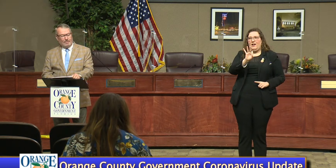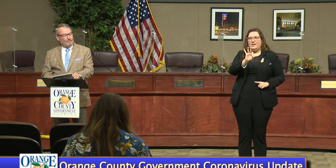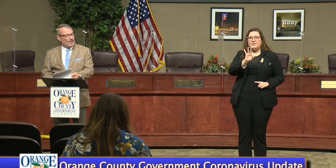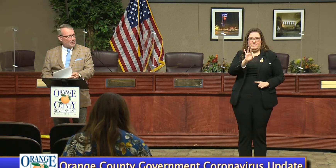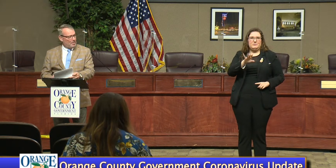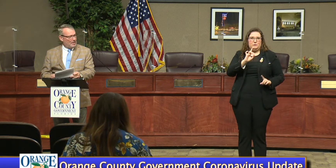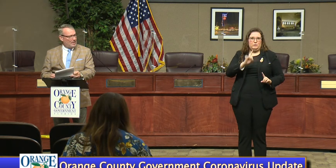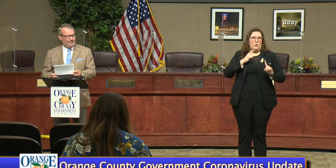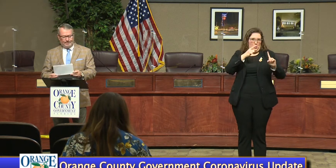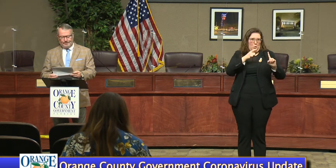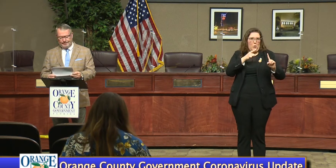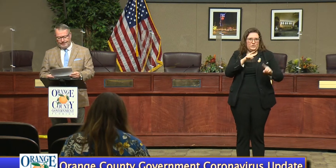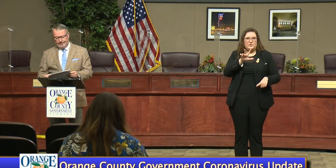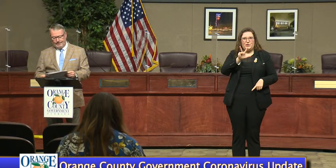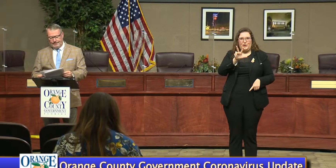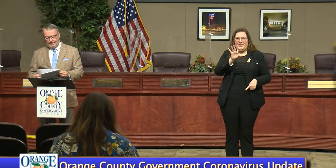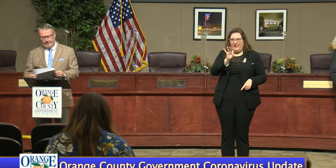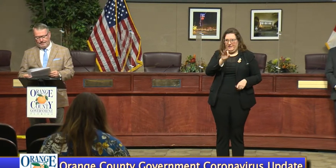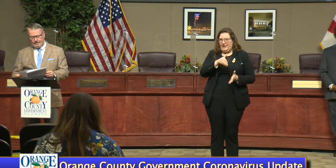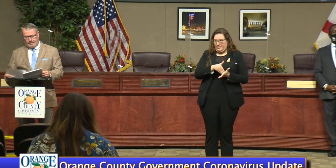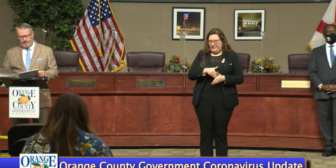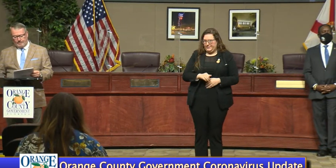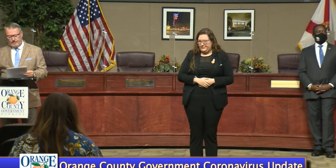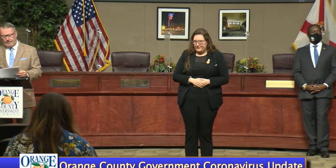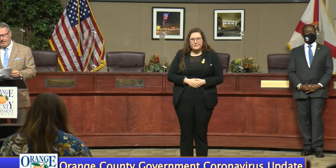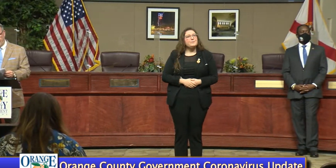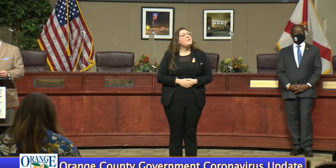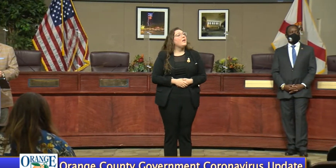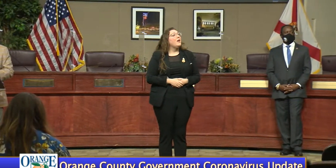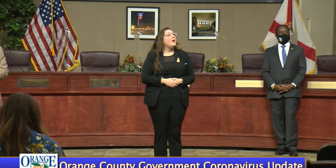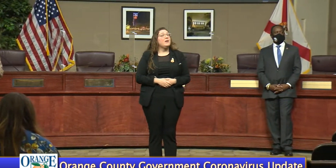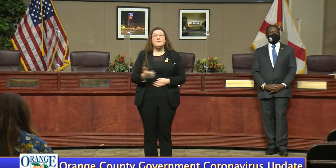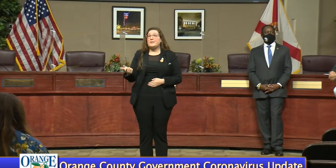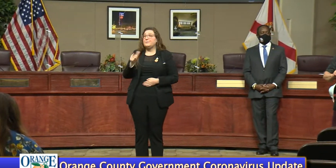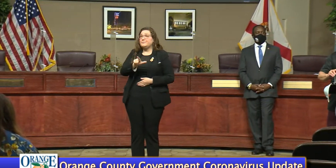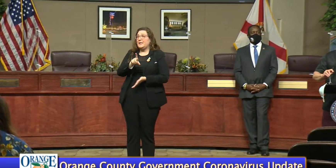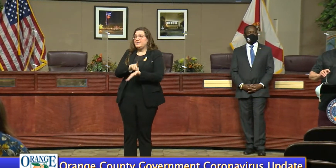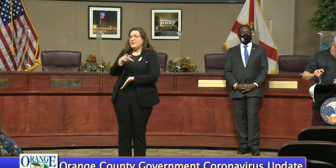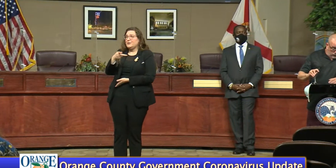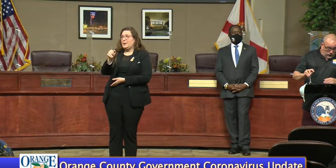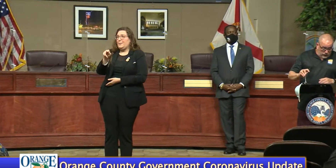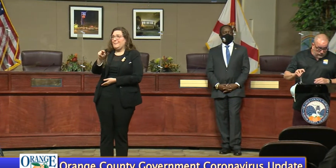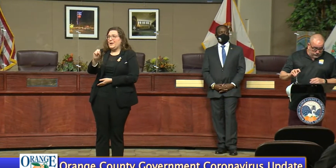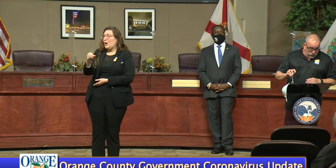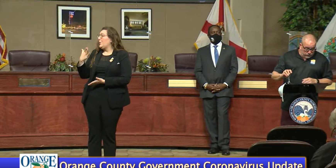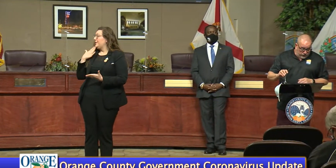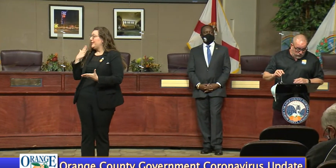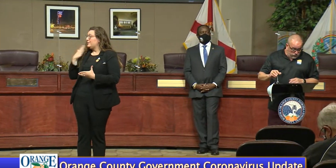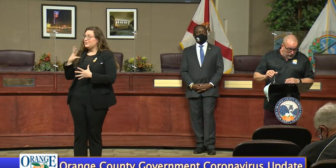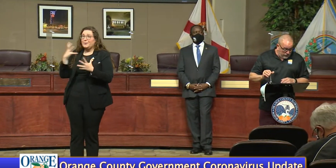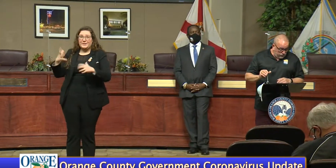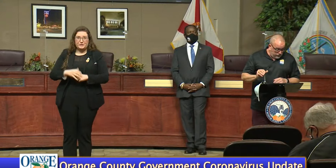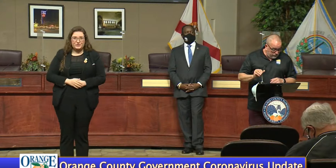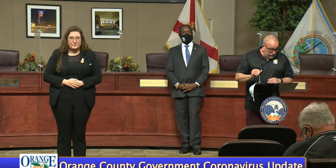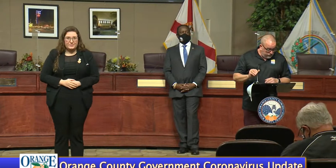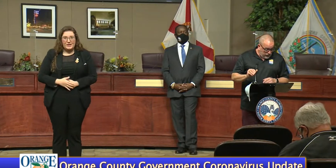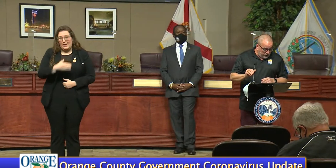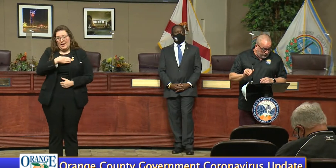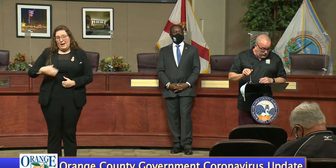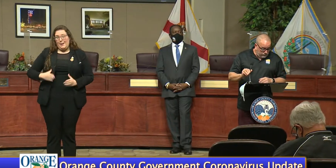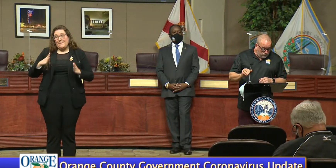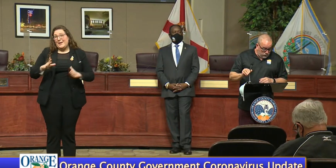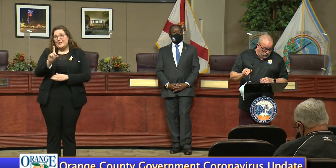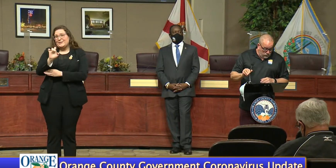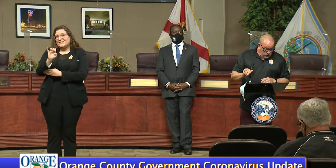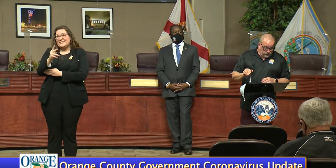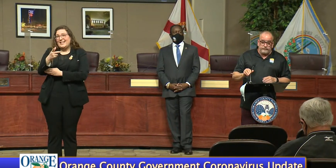With that, Dr. Pino. Good afternoon. Thank you, Mayor Demings. Thank you. So the Mayor Demings